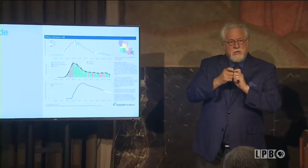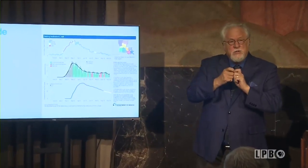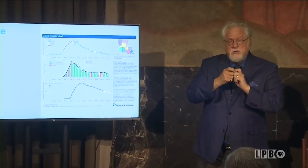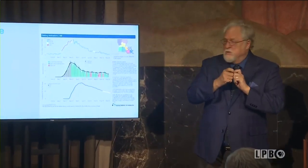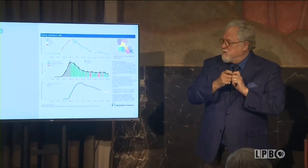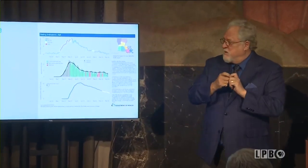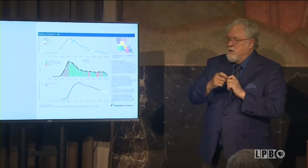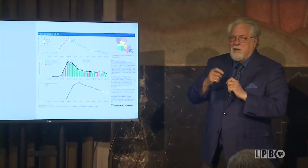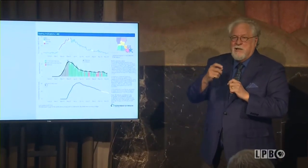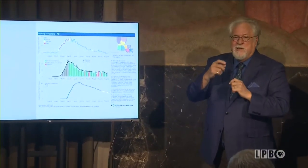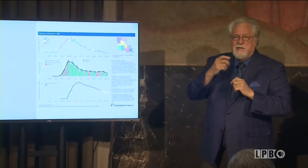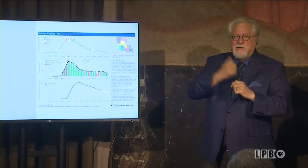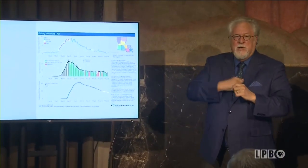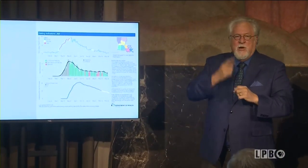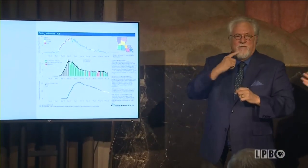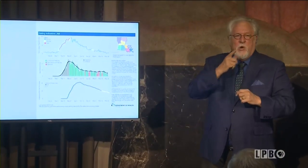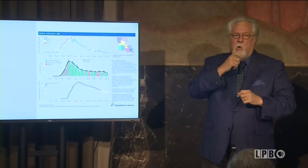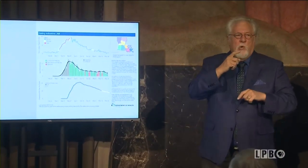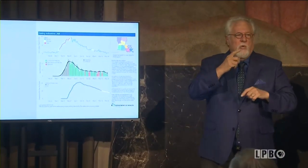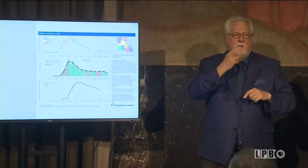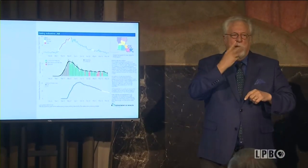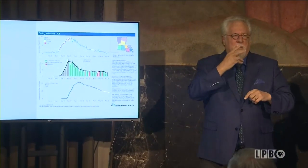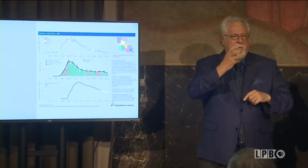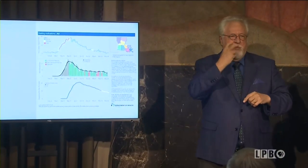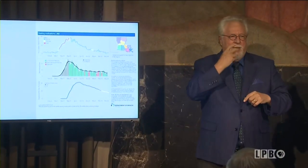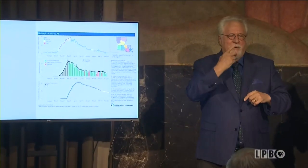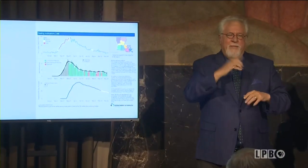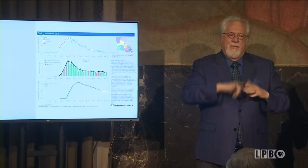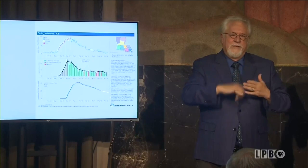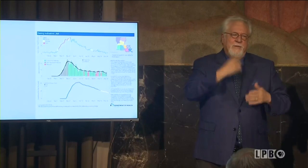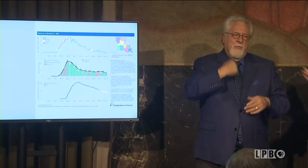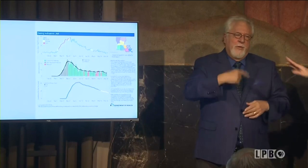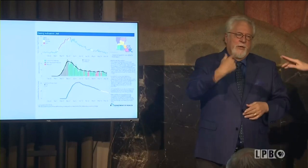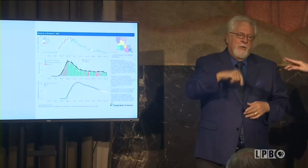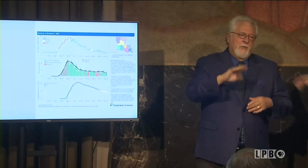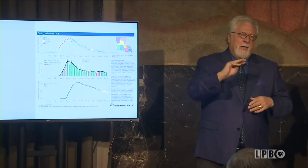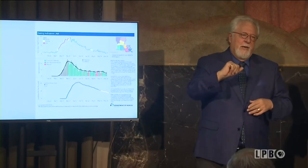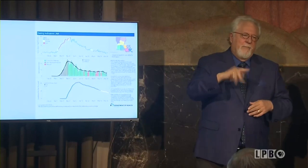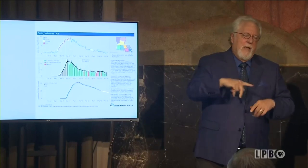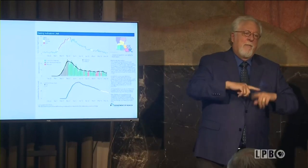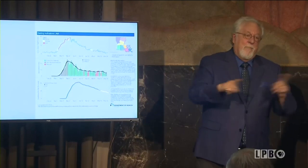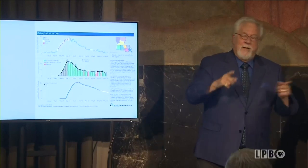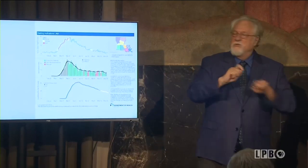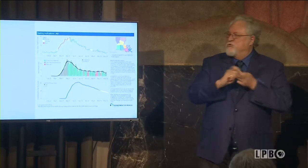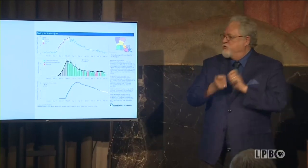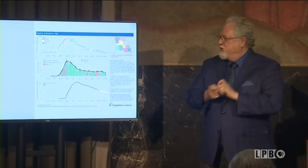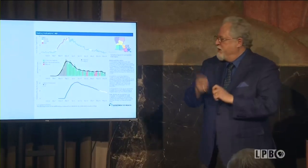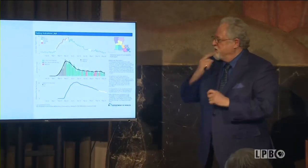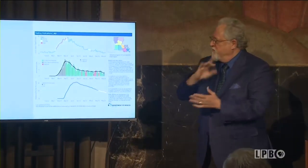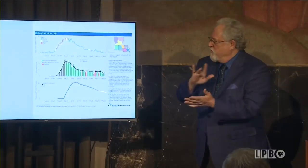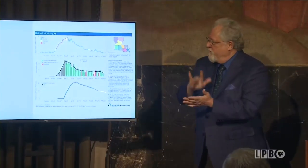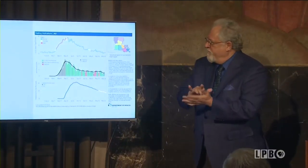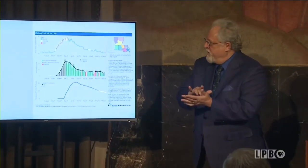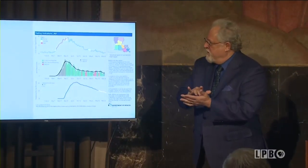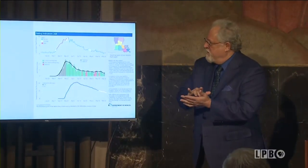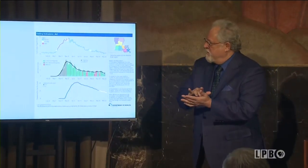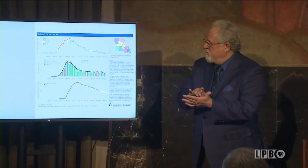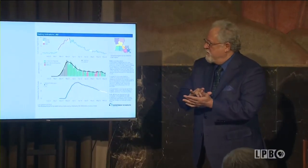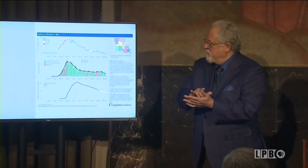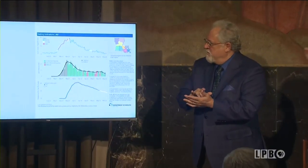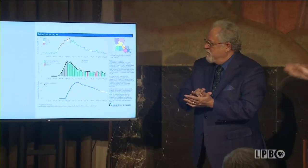Sorry for individuals who are colorblind, because it is a red-green map. But there is a bit of a change to the middle epi